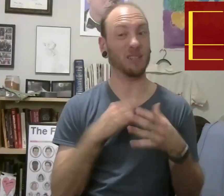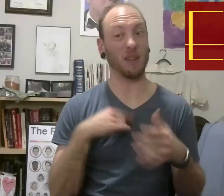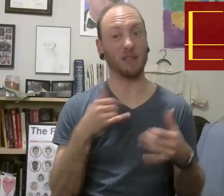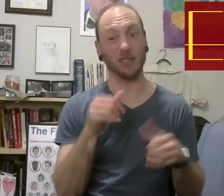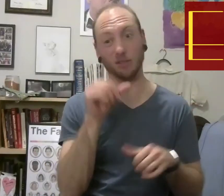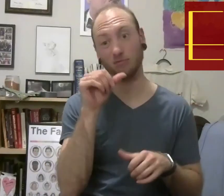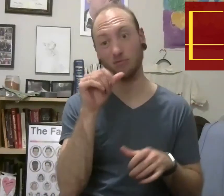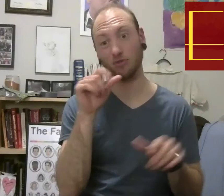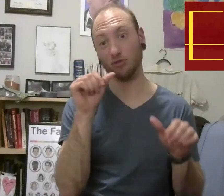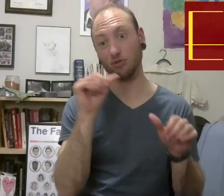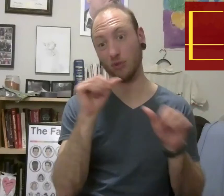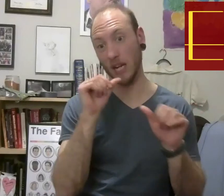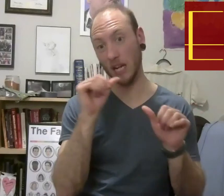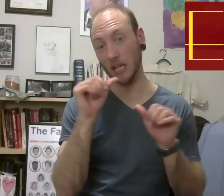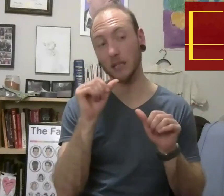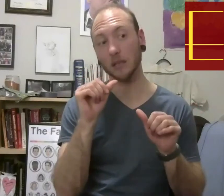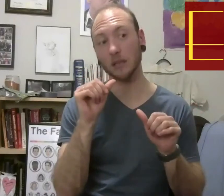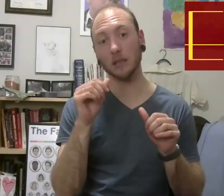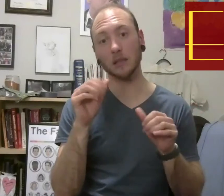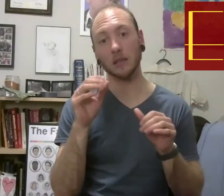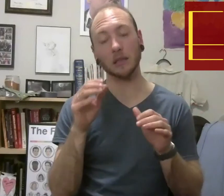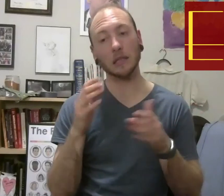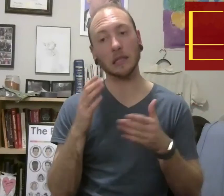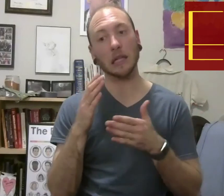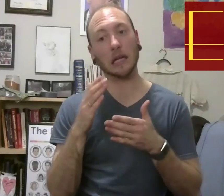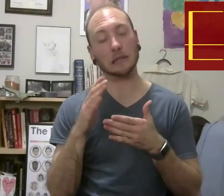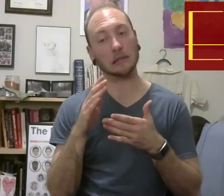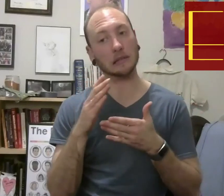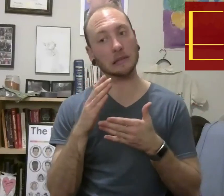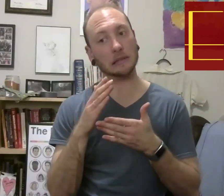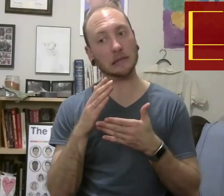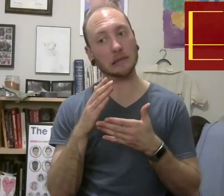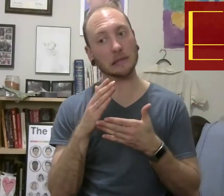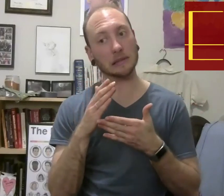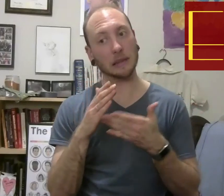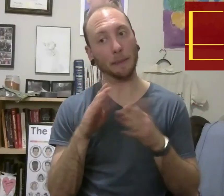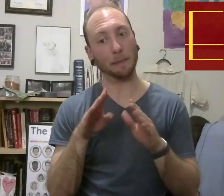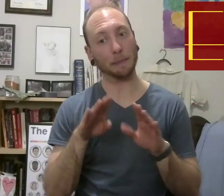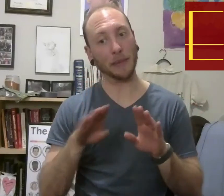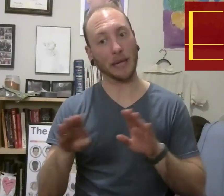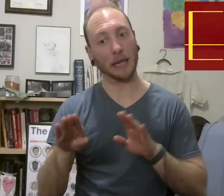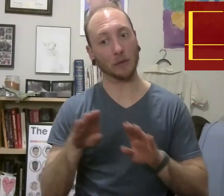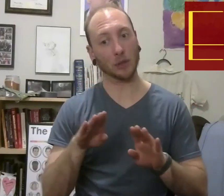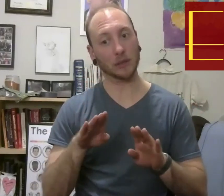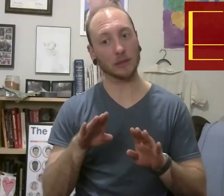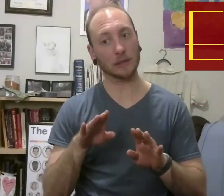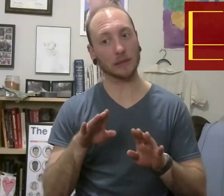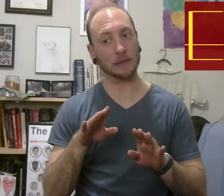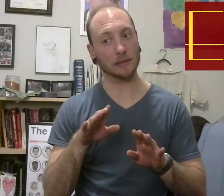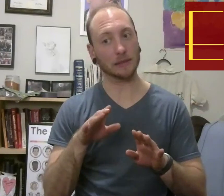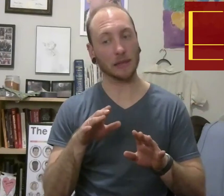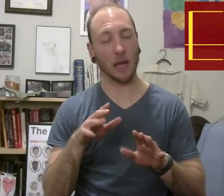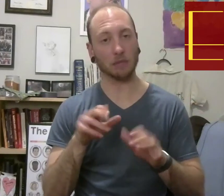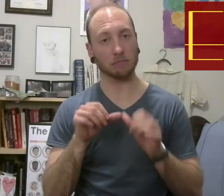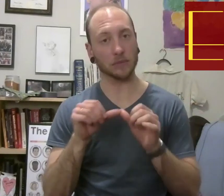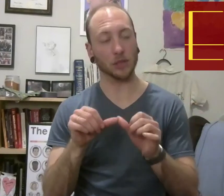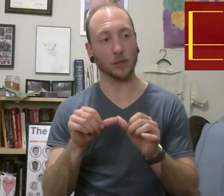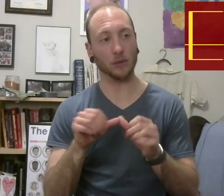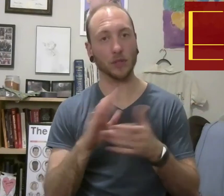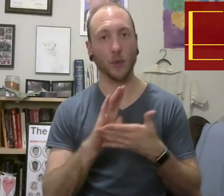of continued a lot of behaviors that just really weren't working, basically like avoiding any issues we had completely. And